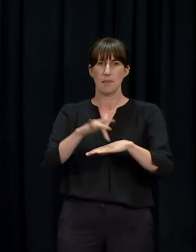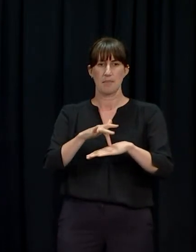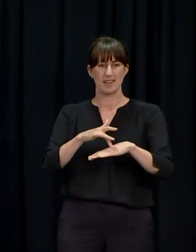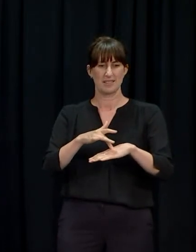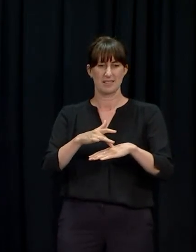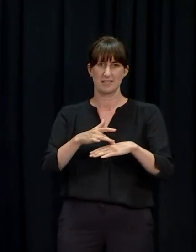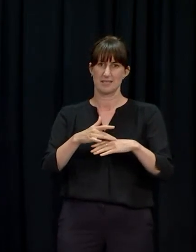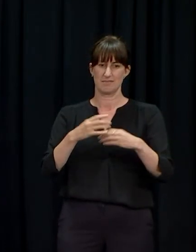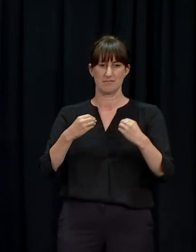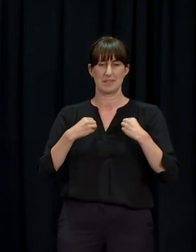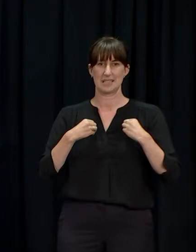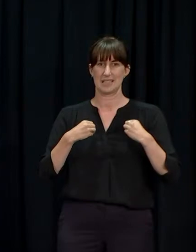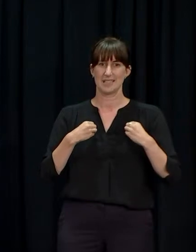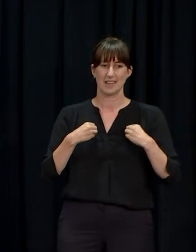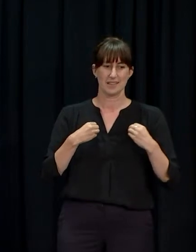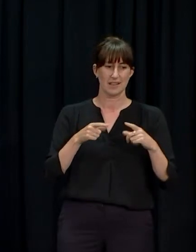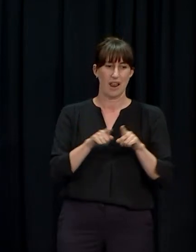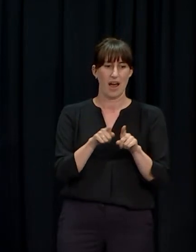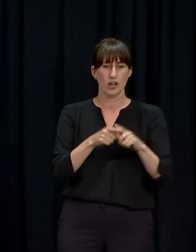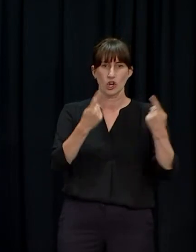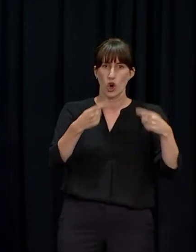industry well enough, and could we see